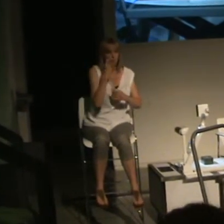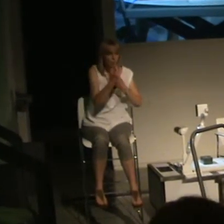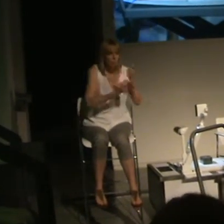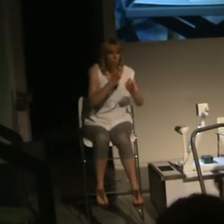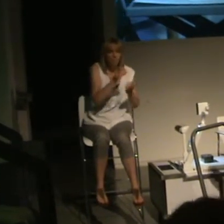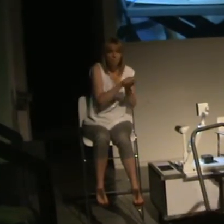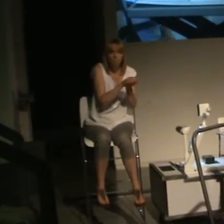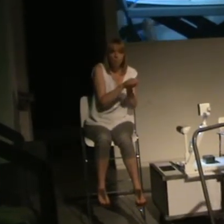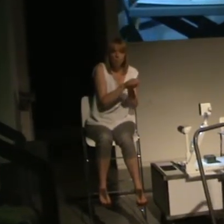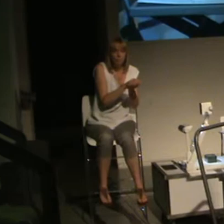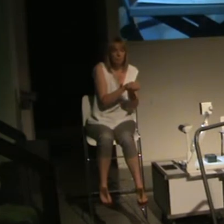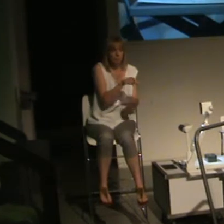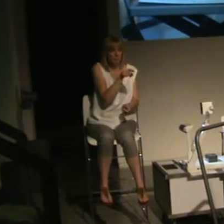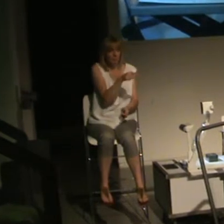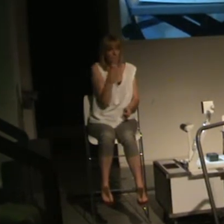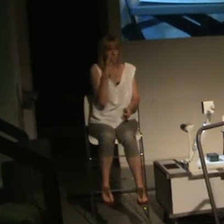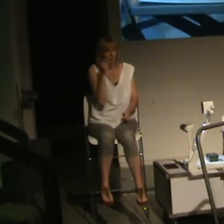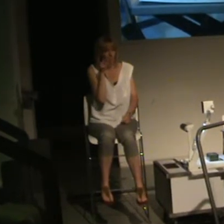specimens, they found this